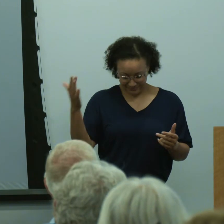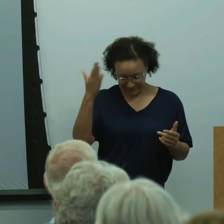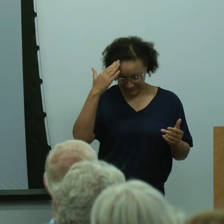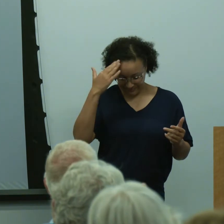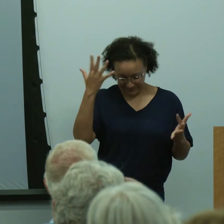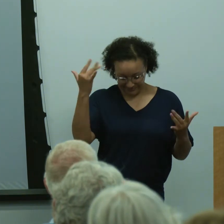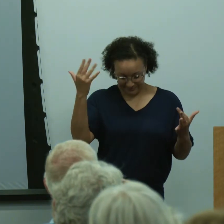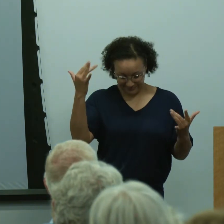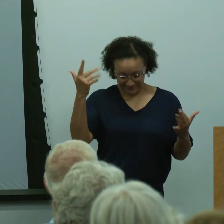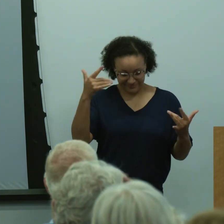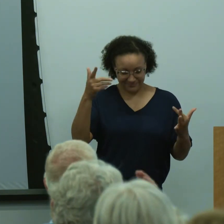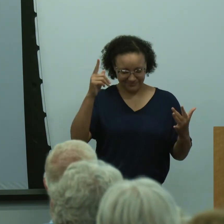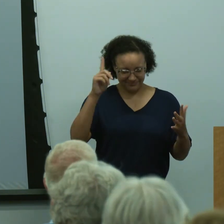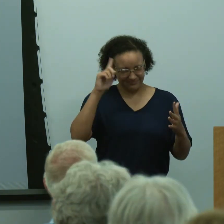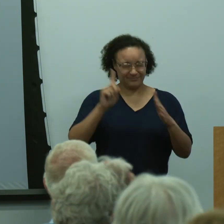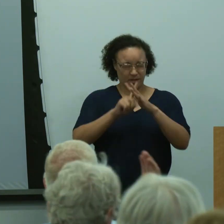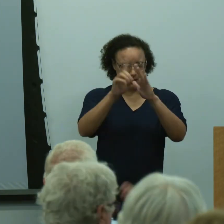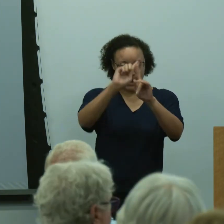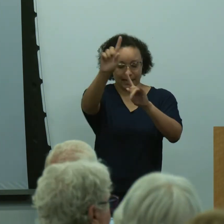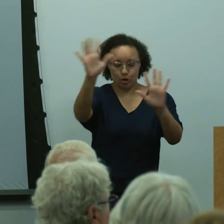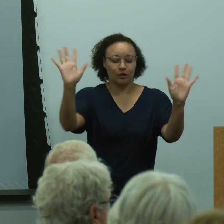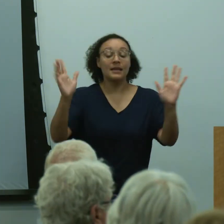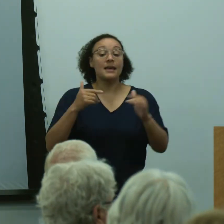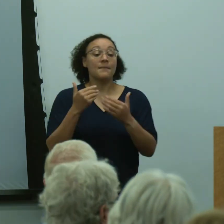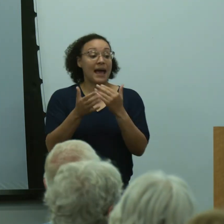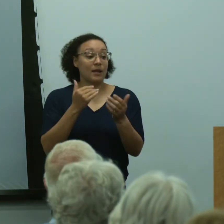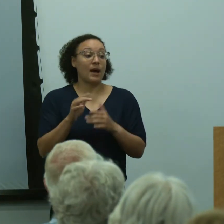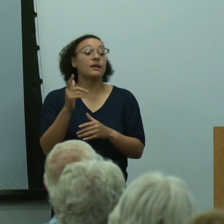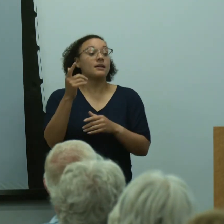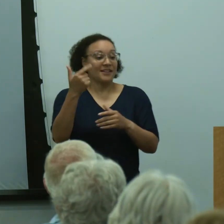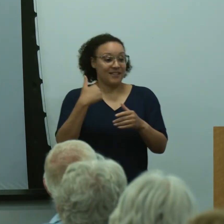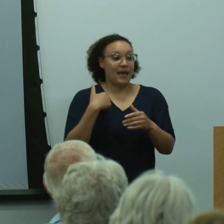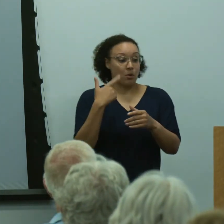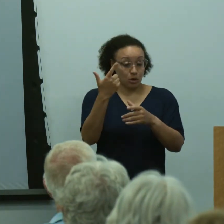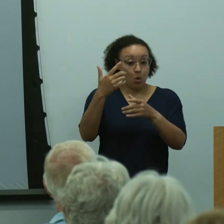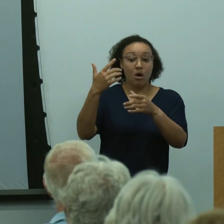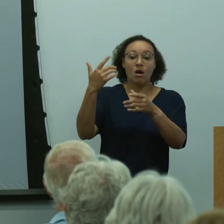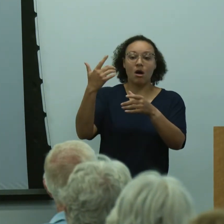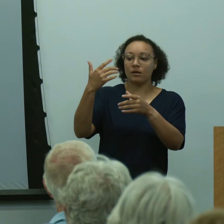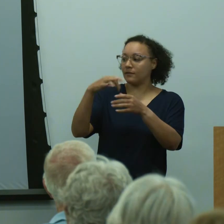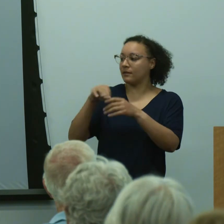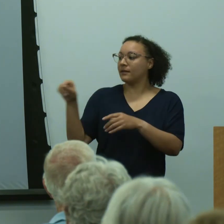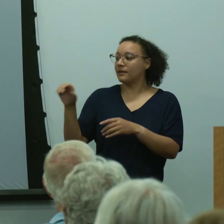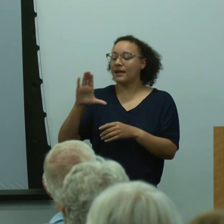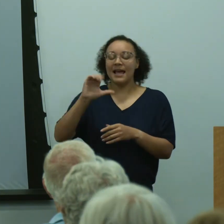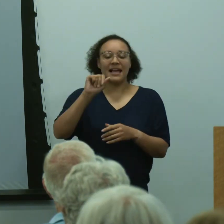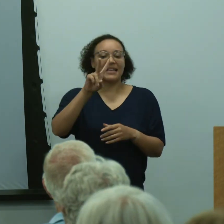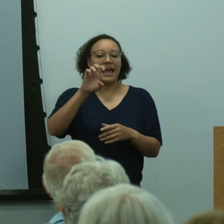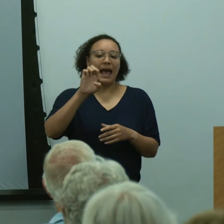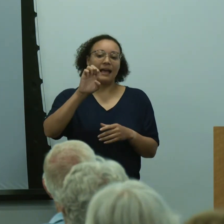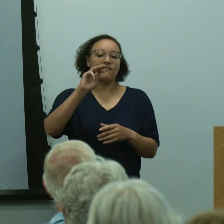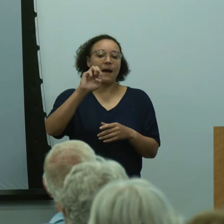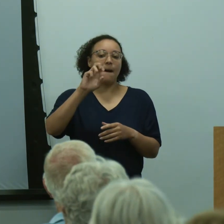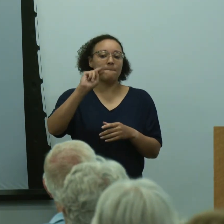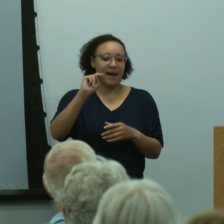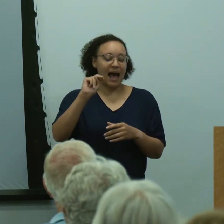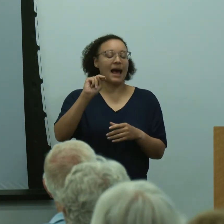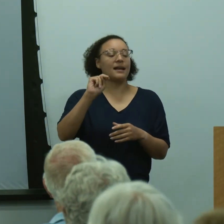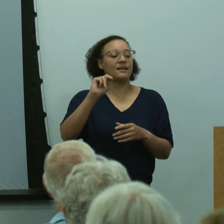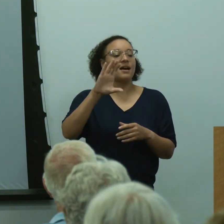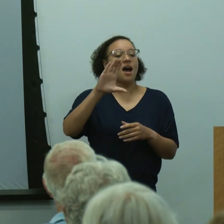called? It'll come to me. But they were the ultra-conservative members. Caveman caucus.